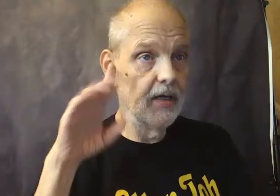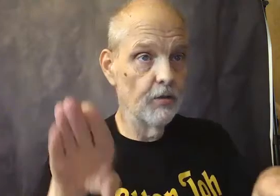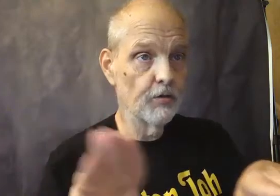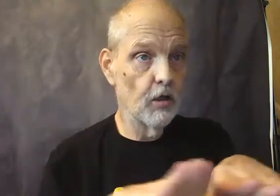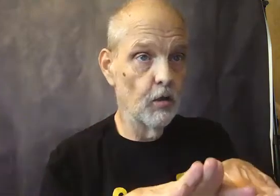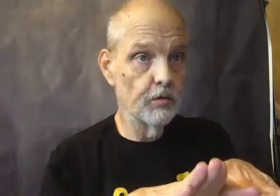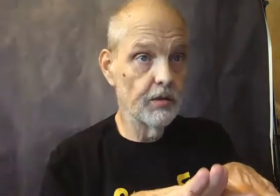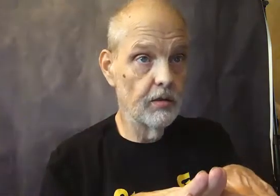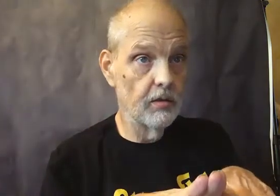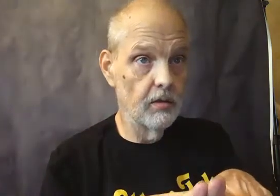ears closed.